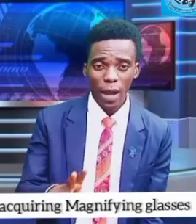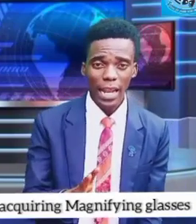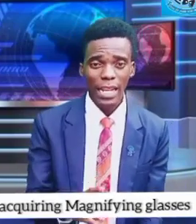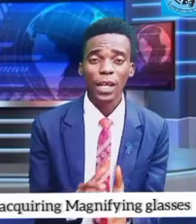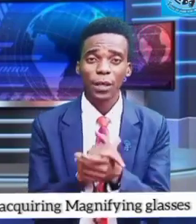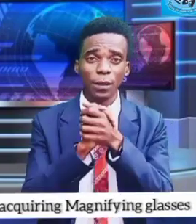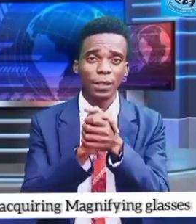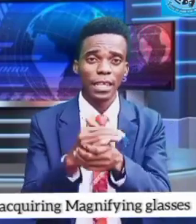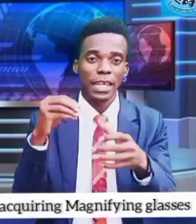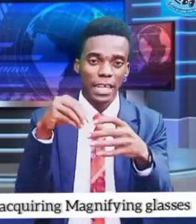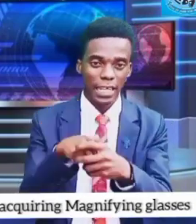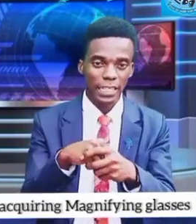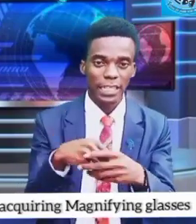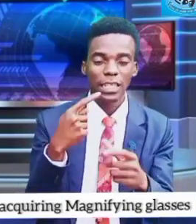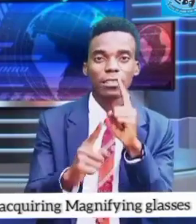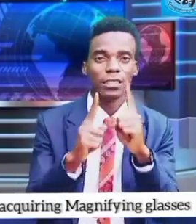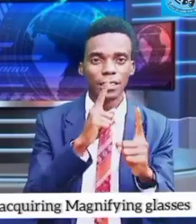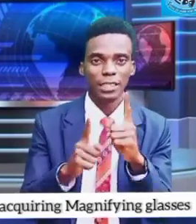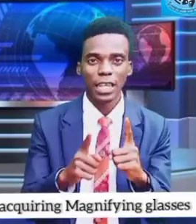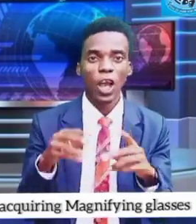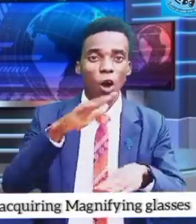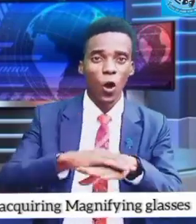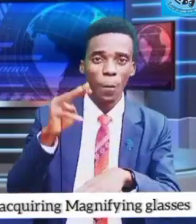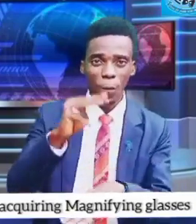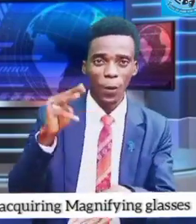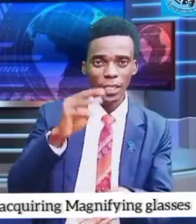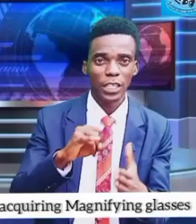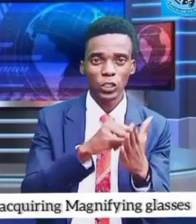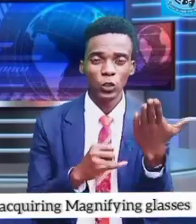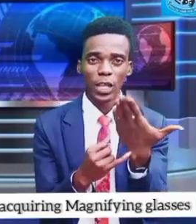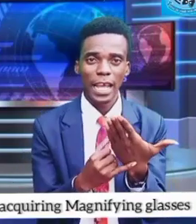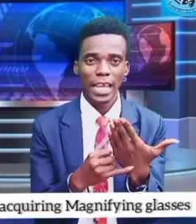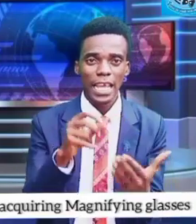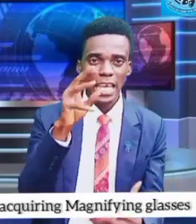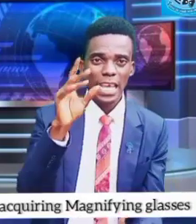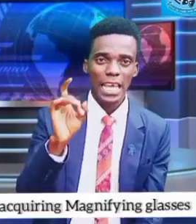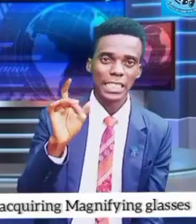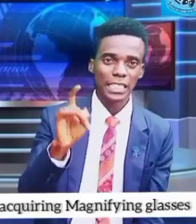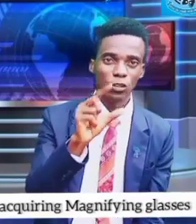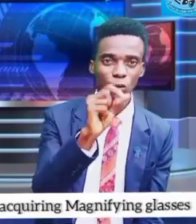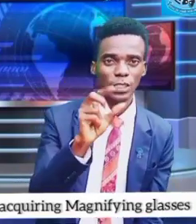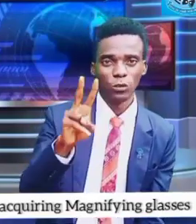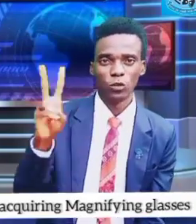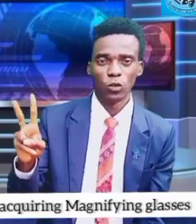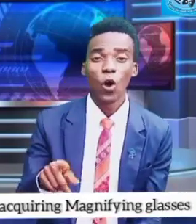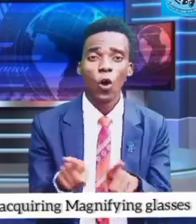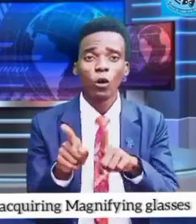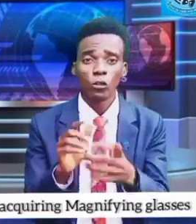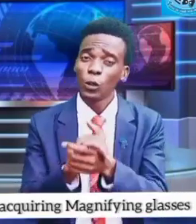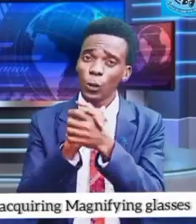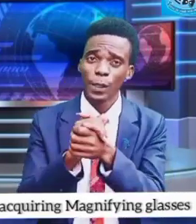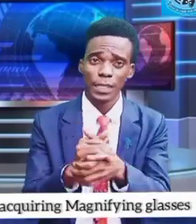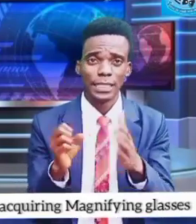in a press statement released on Monday, July 18, 2022, also congratulated the